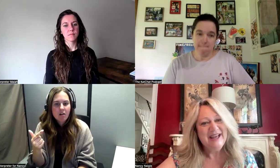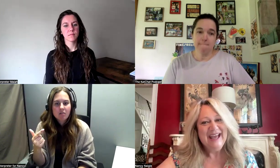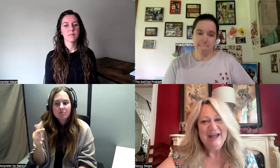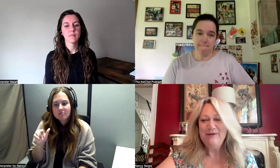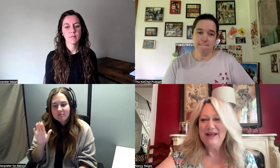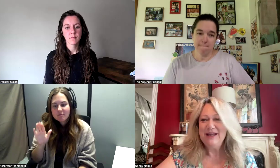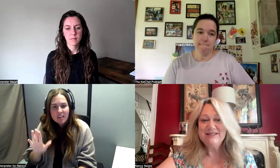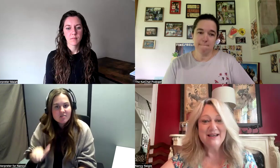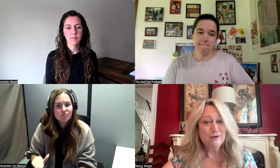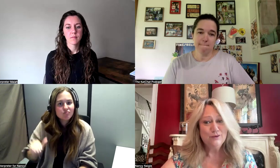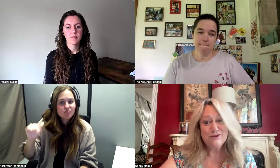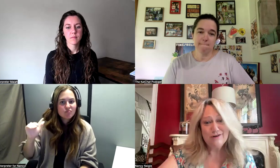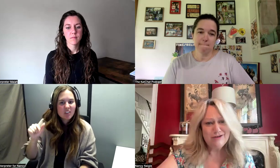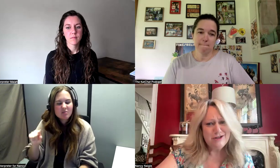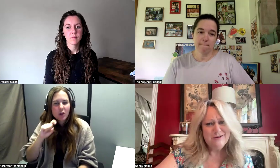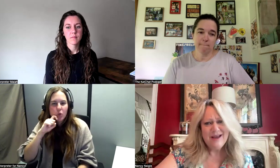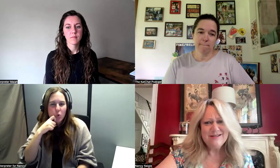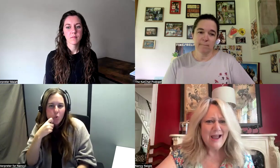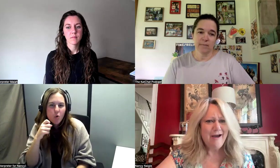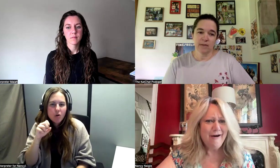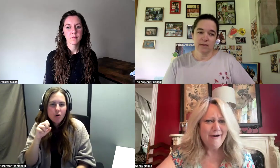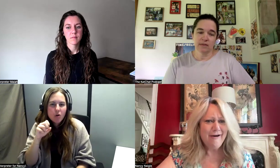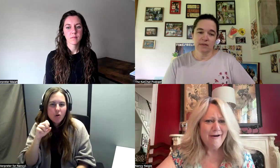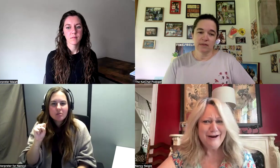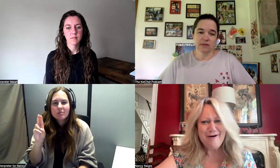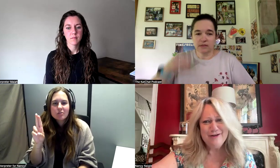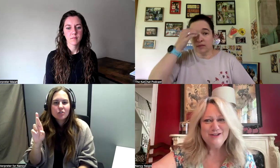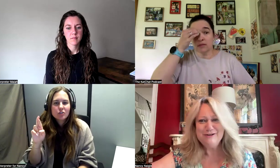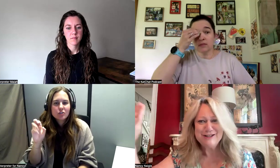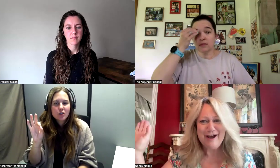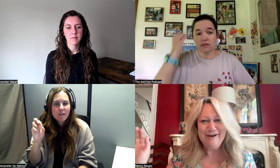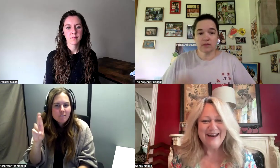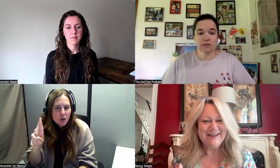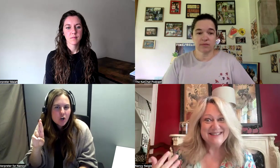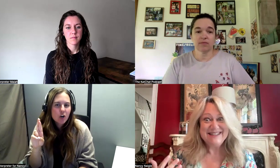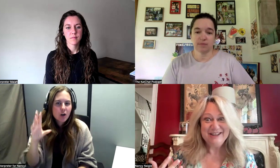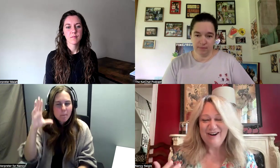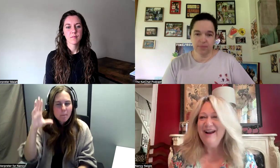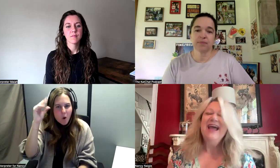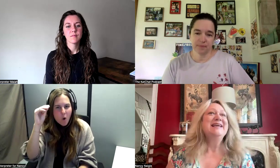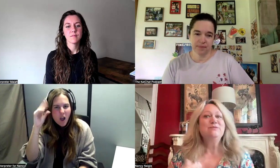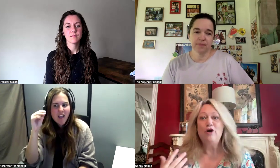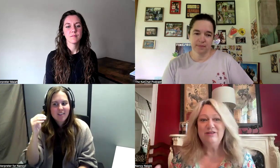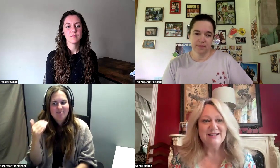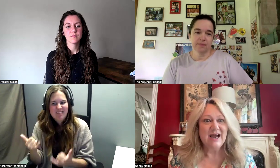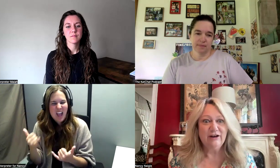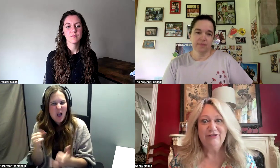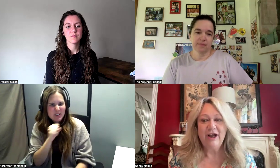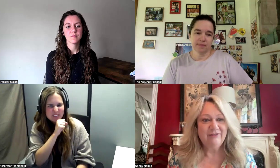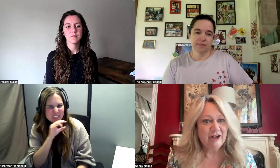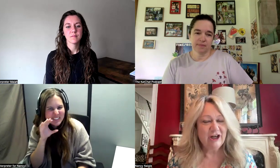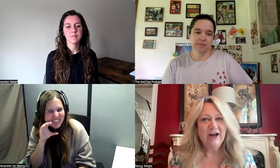up, and he was like the cool surfer dude in that town, all those years ago. And now he's a senior. He's owned that